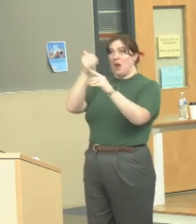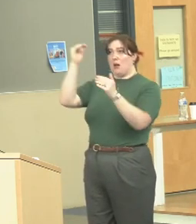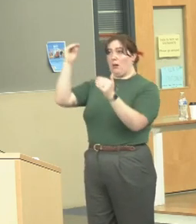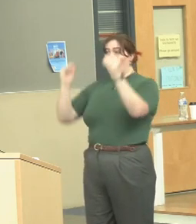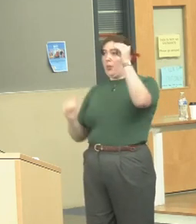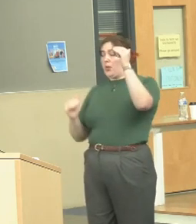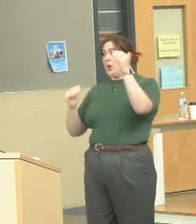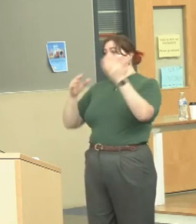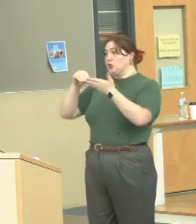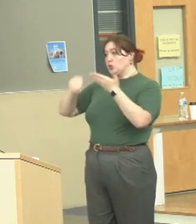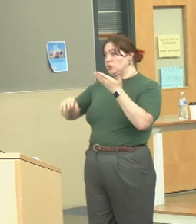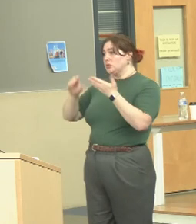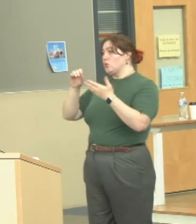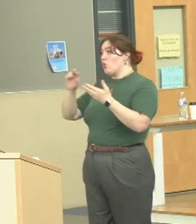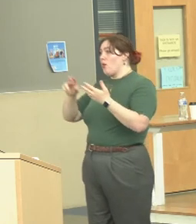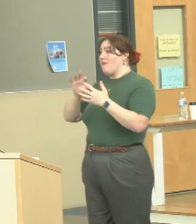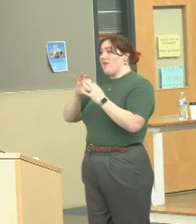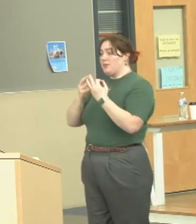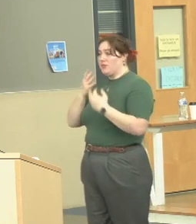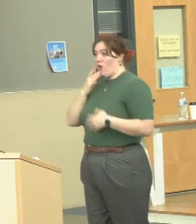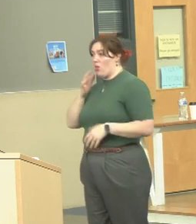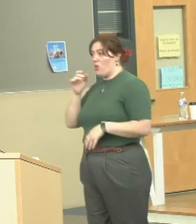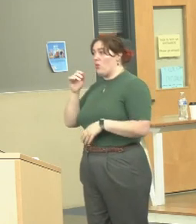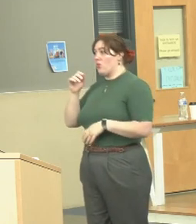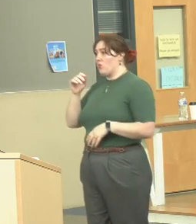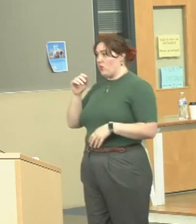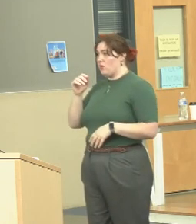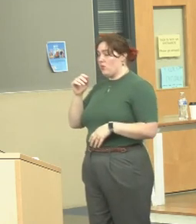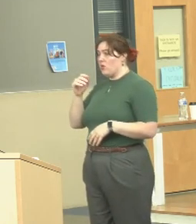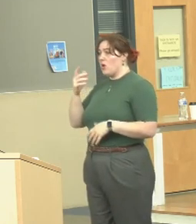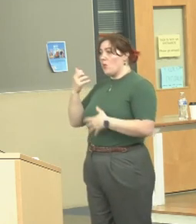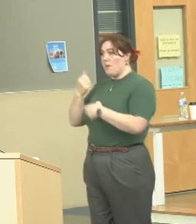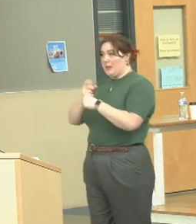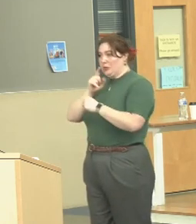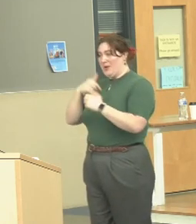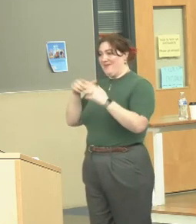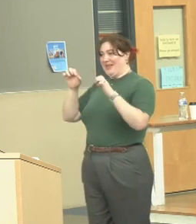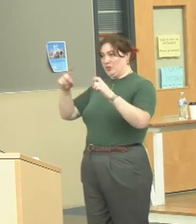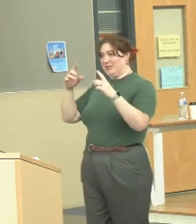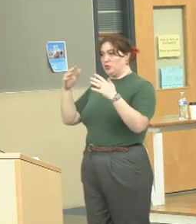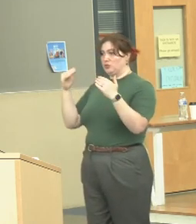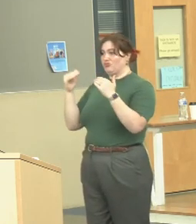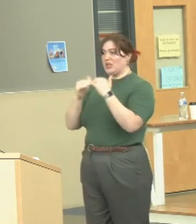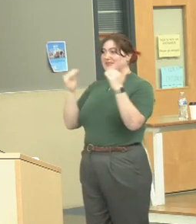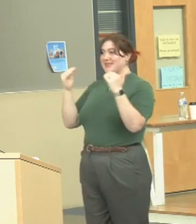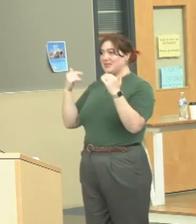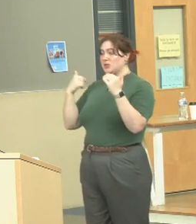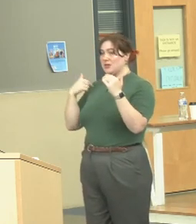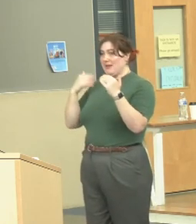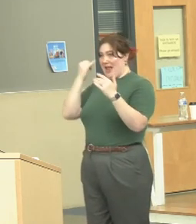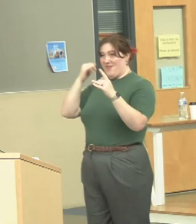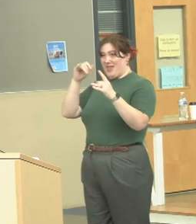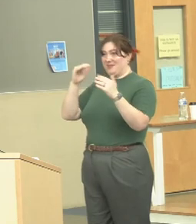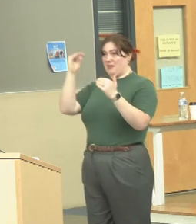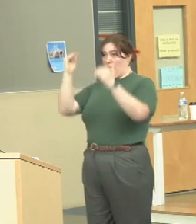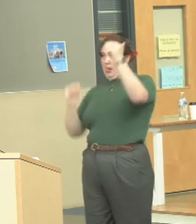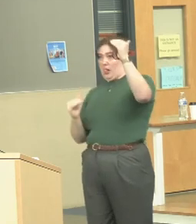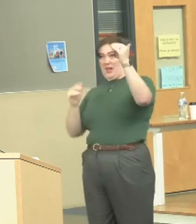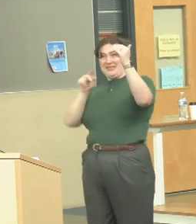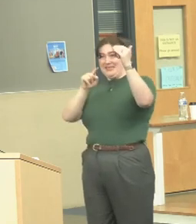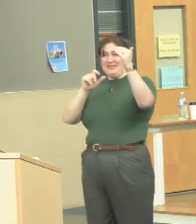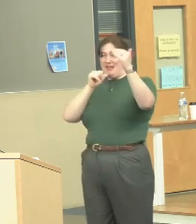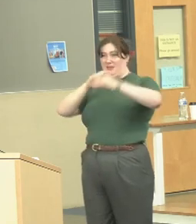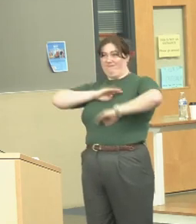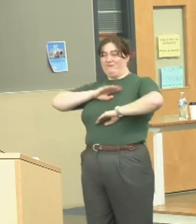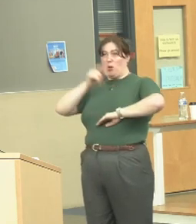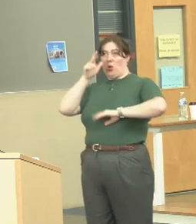families of color, students and families furthest from educational justice, we have moved off of that particular model and looked to another model